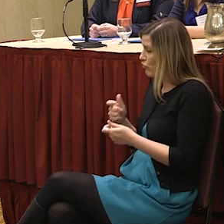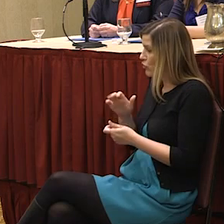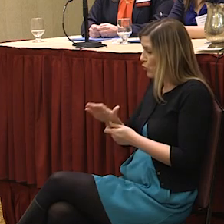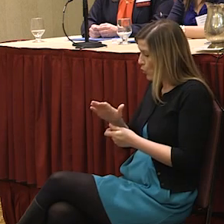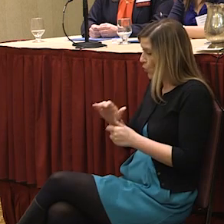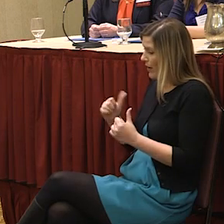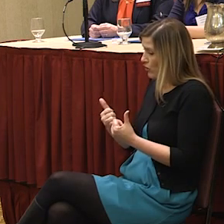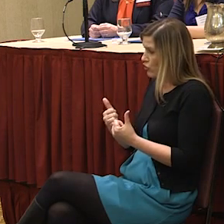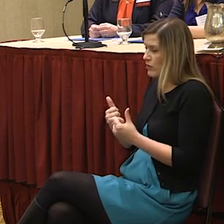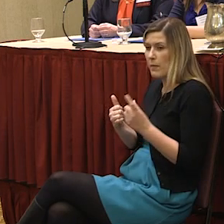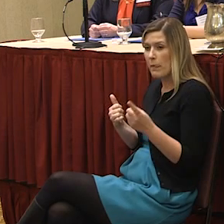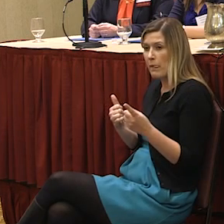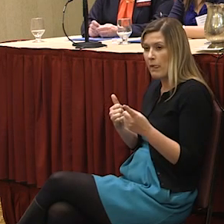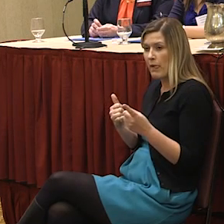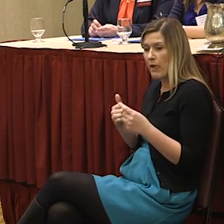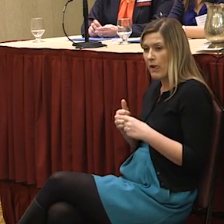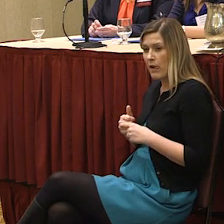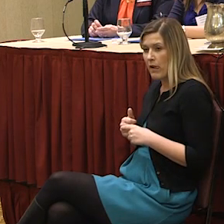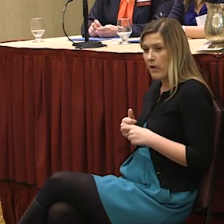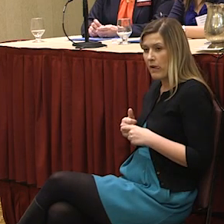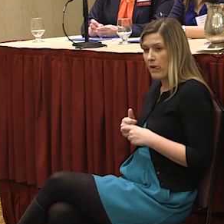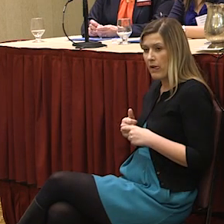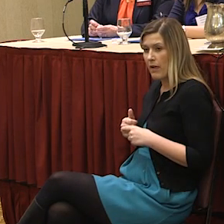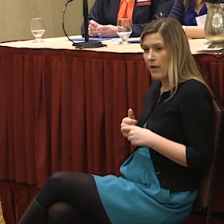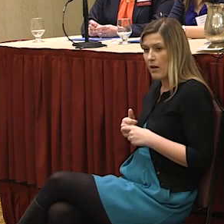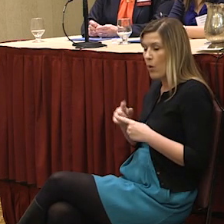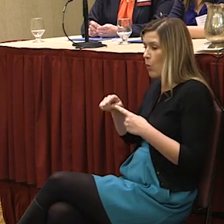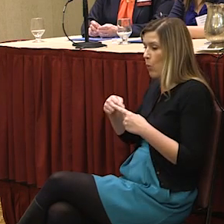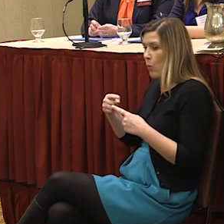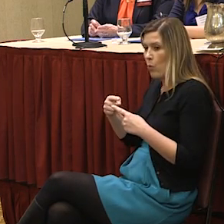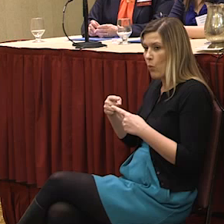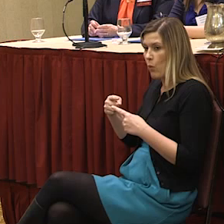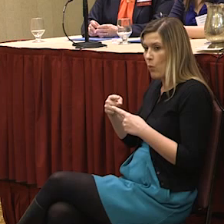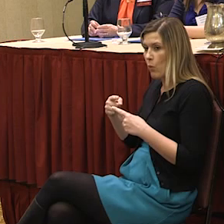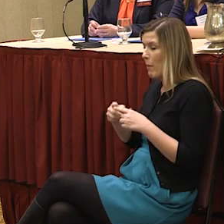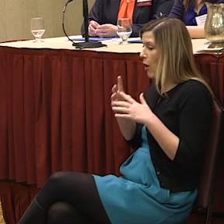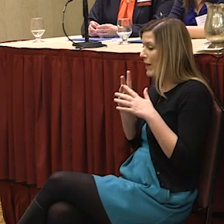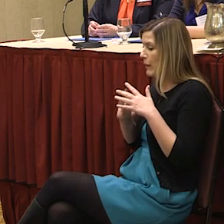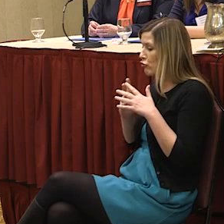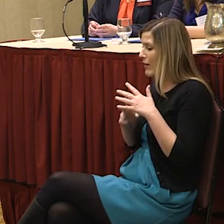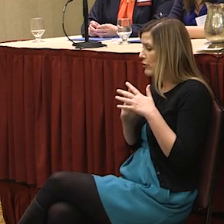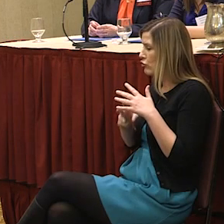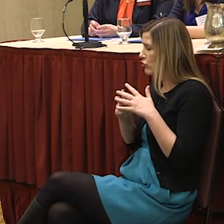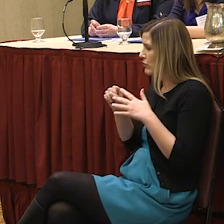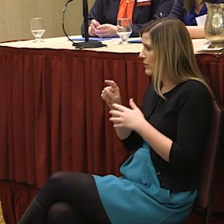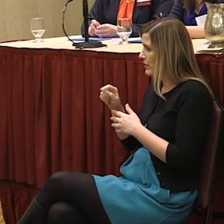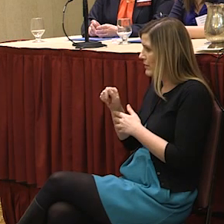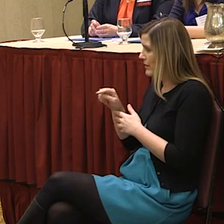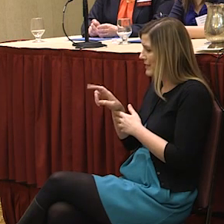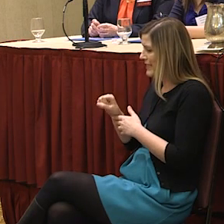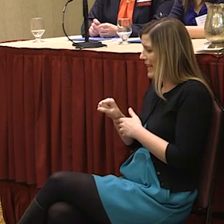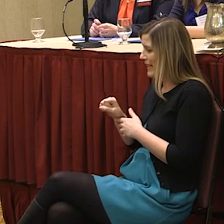your site. How about financial and immigration status? That matters? No, it